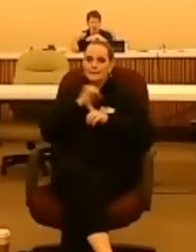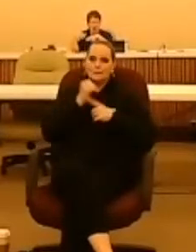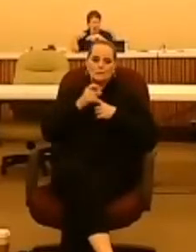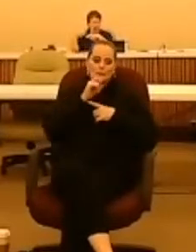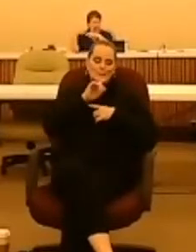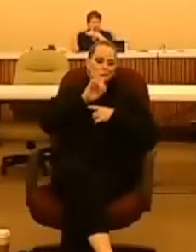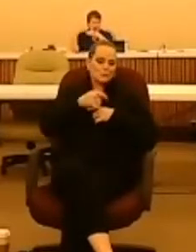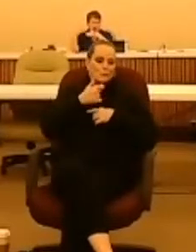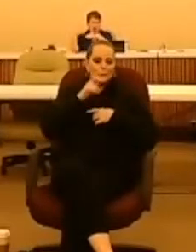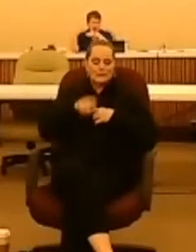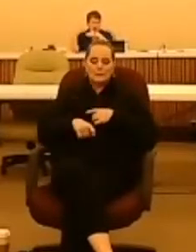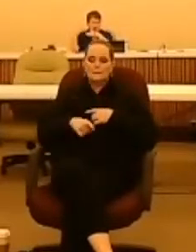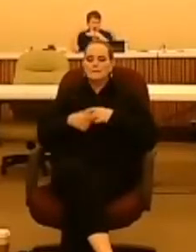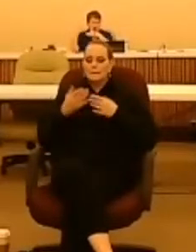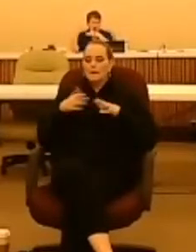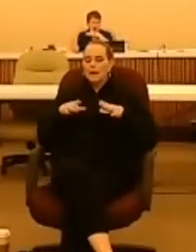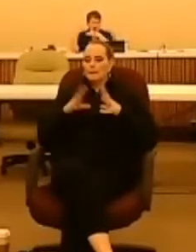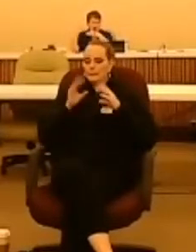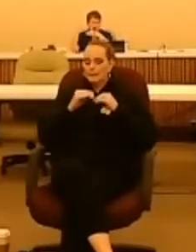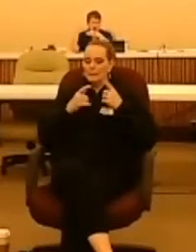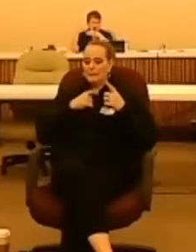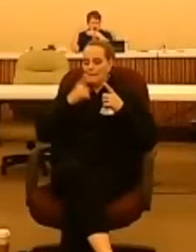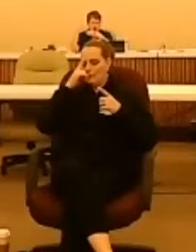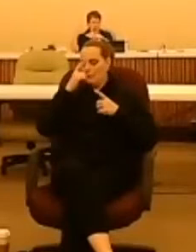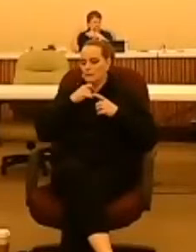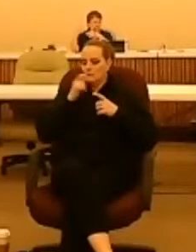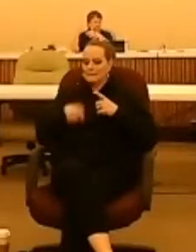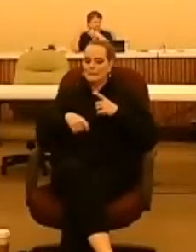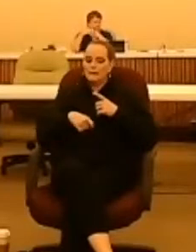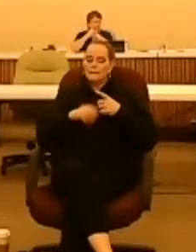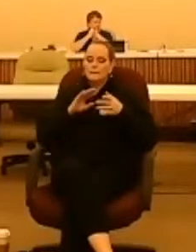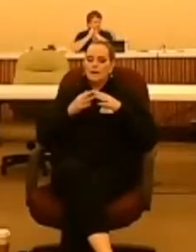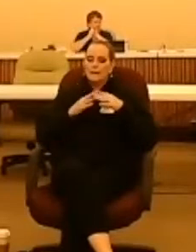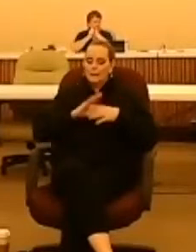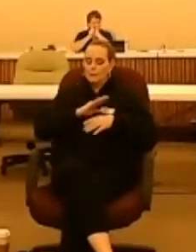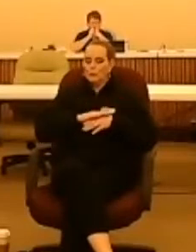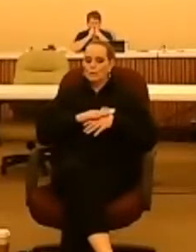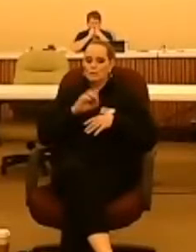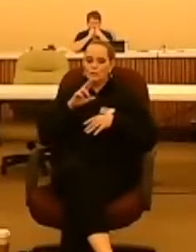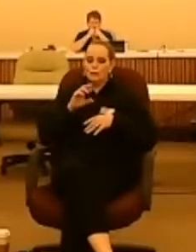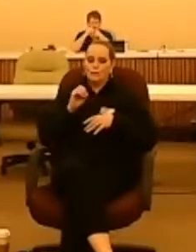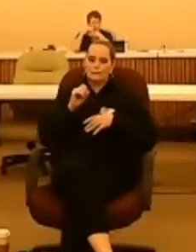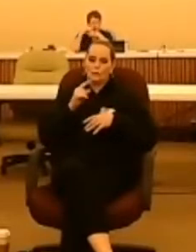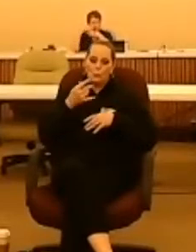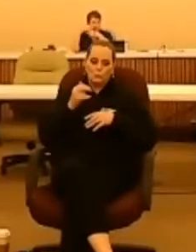we need a public hearing. I think we just need a town board resolution. But